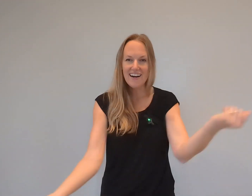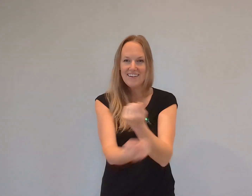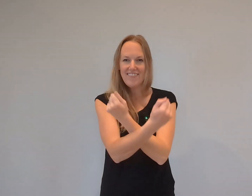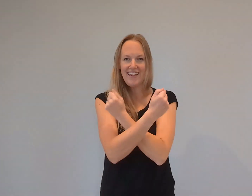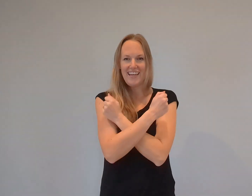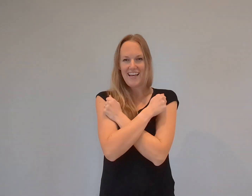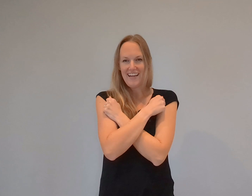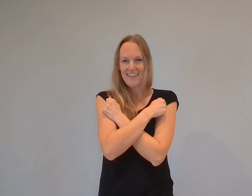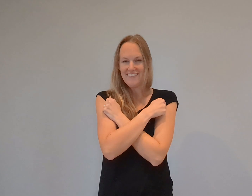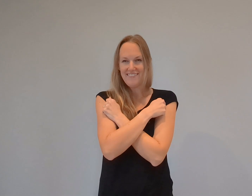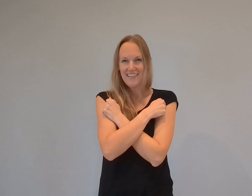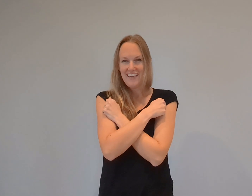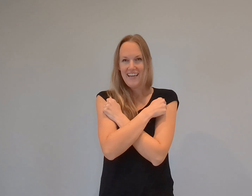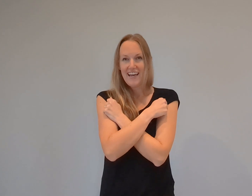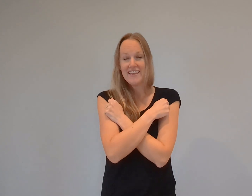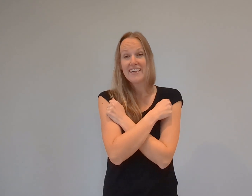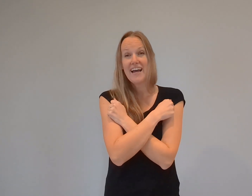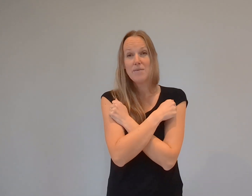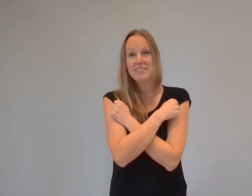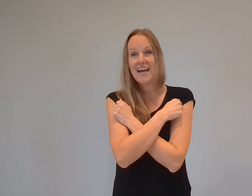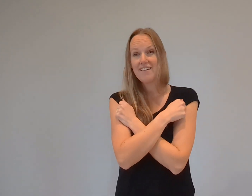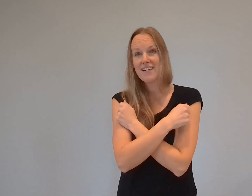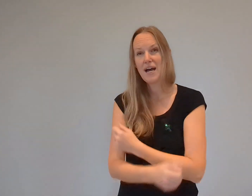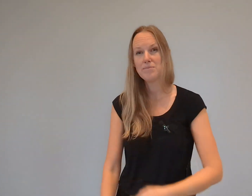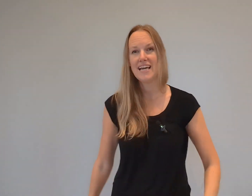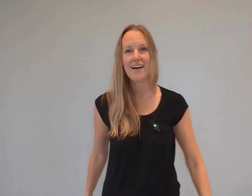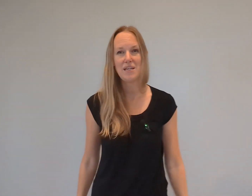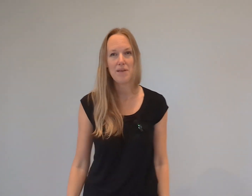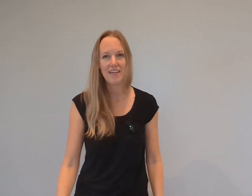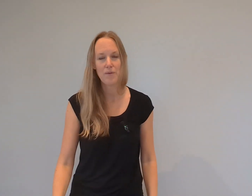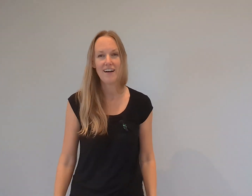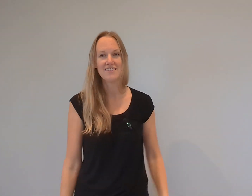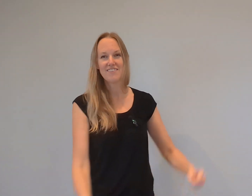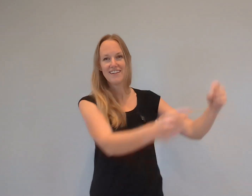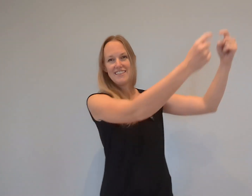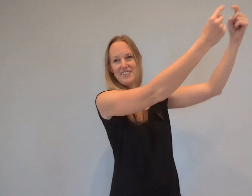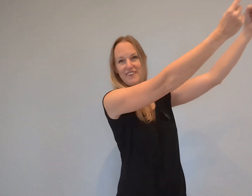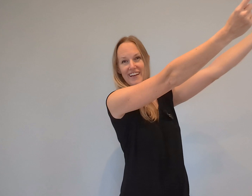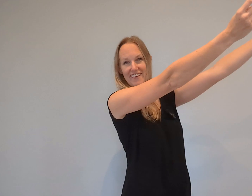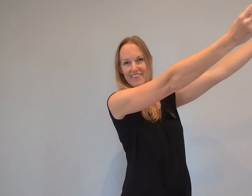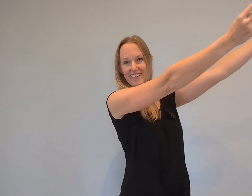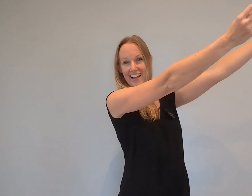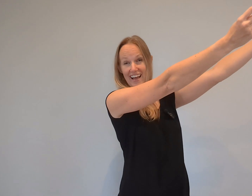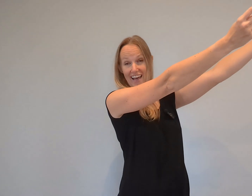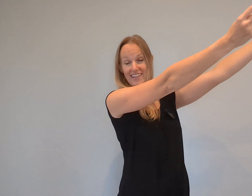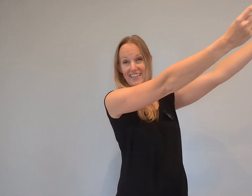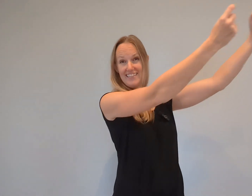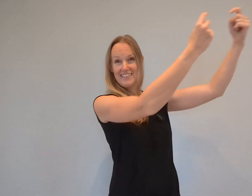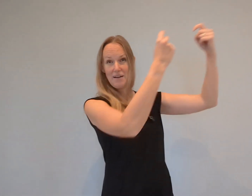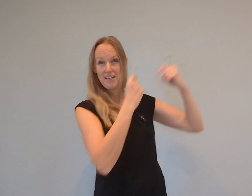of love. And then come down, Emmanuel. So we're going to do from heaven to come